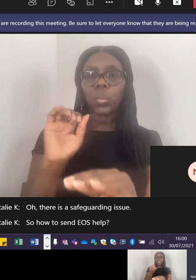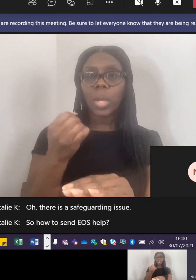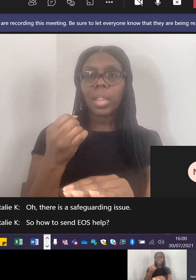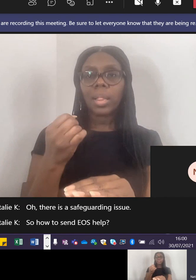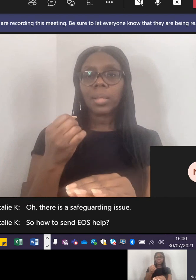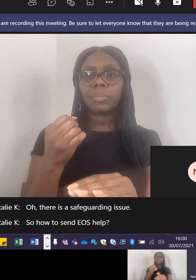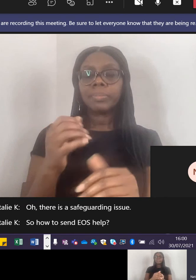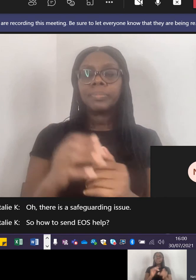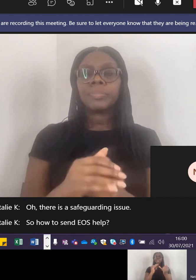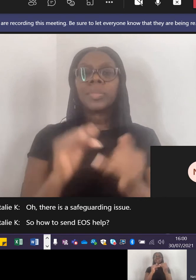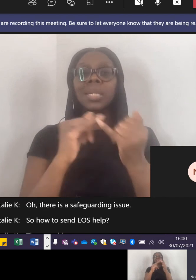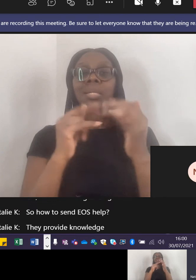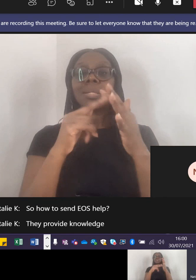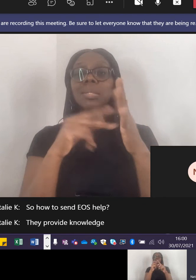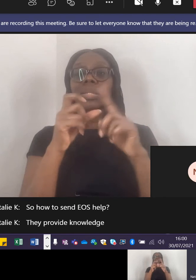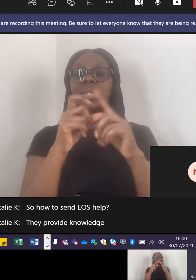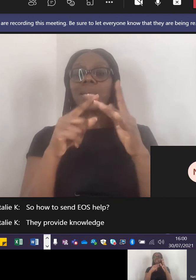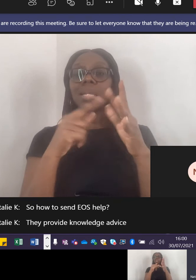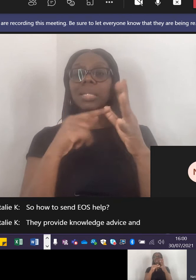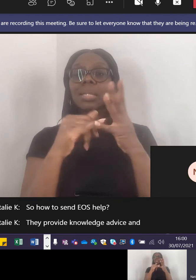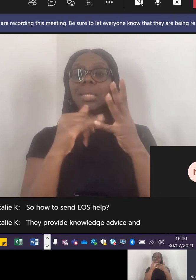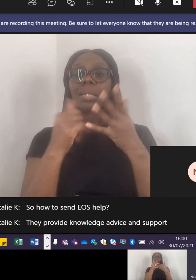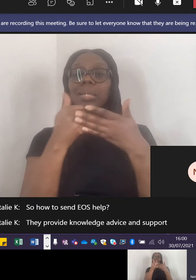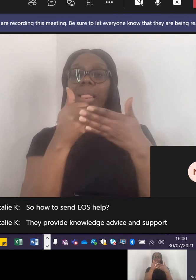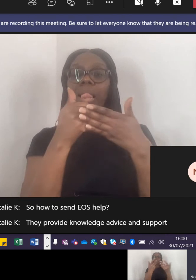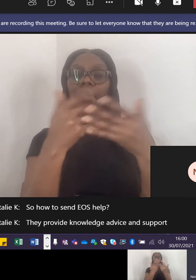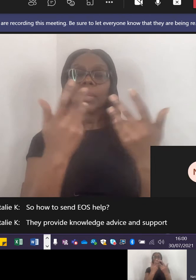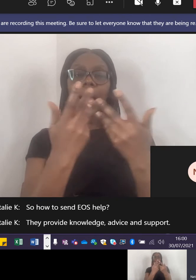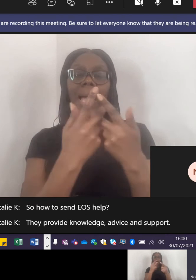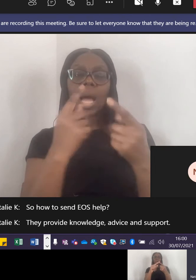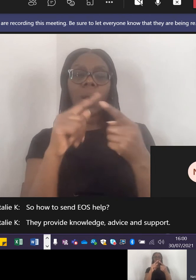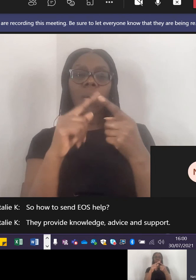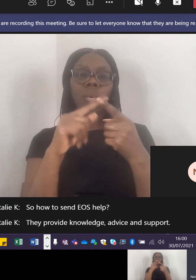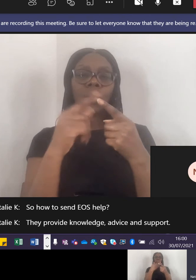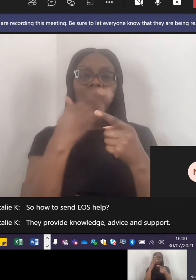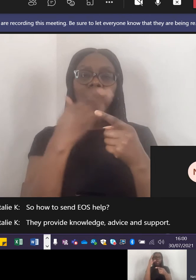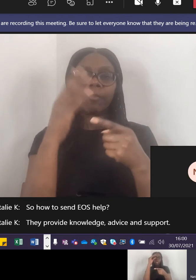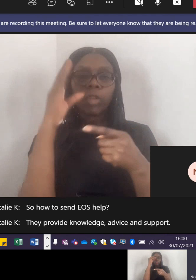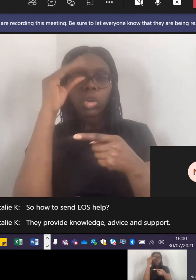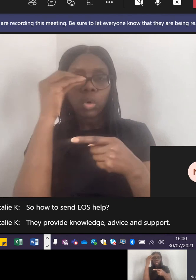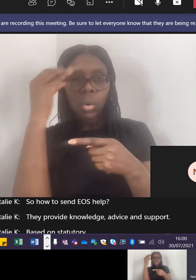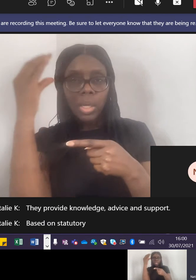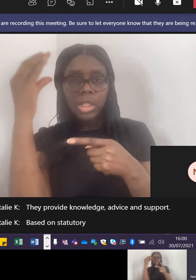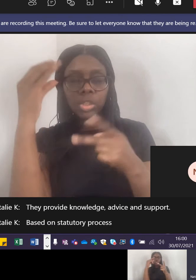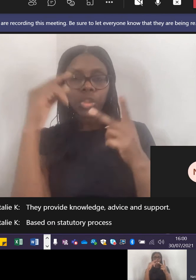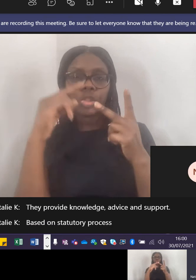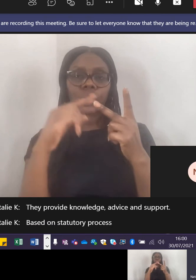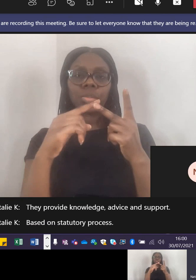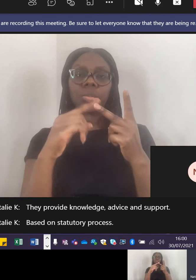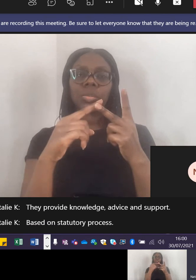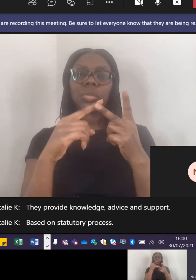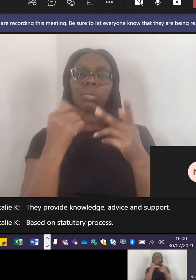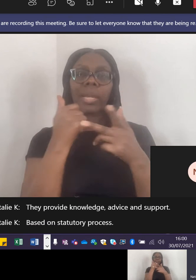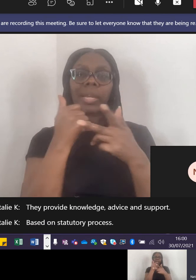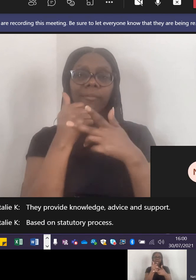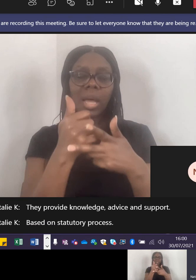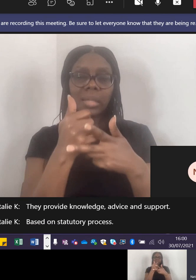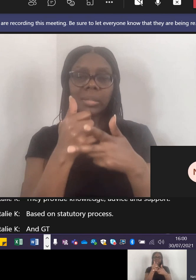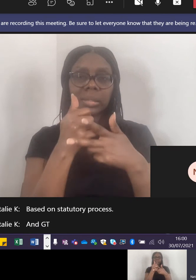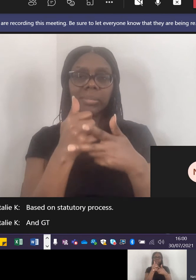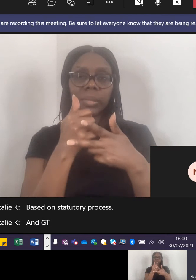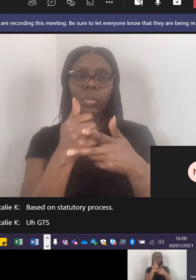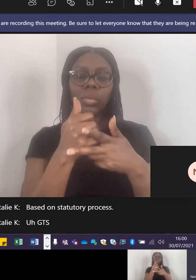They provide knowledge, advice and support based on statutory process and duties,